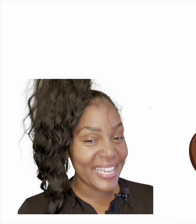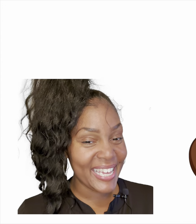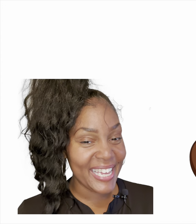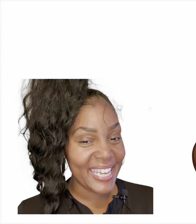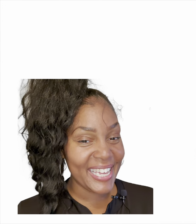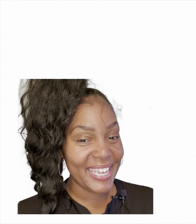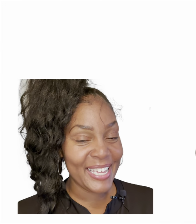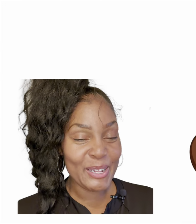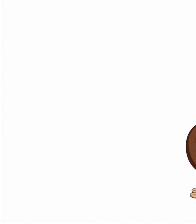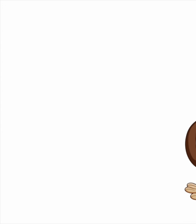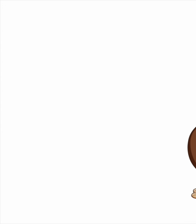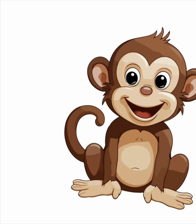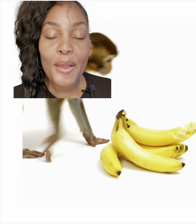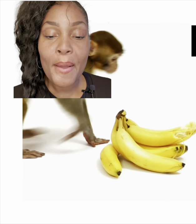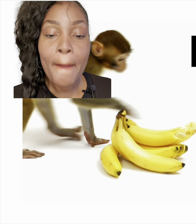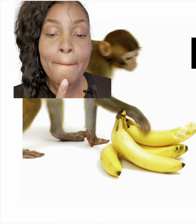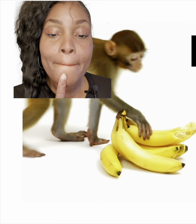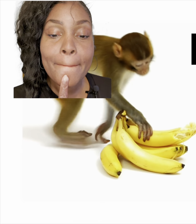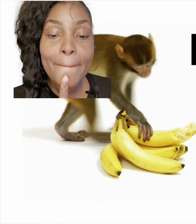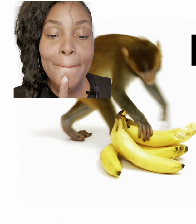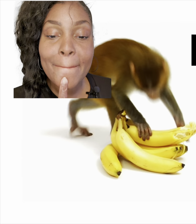Monkey, monkey,